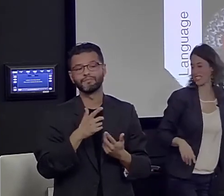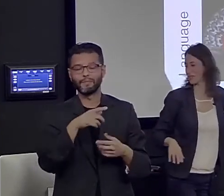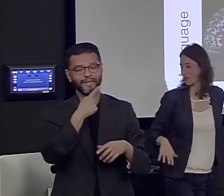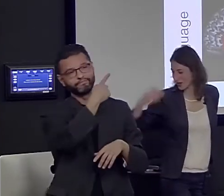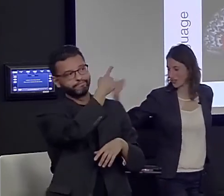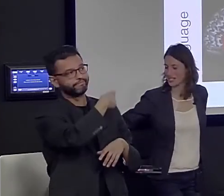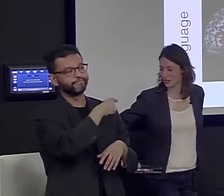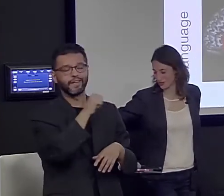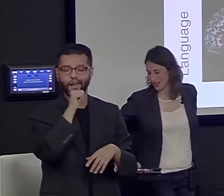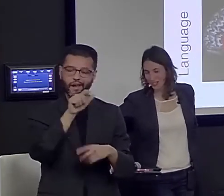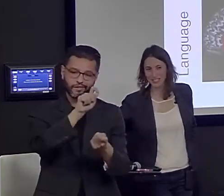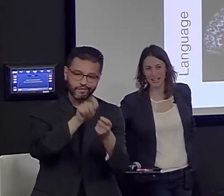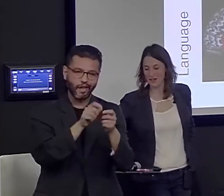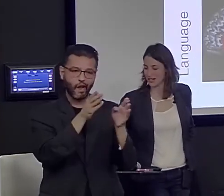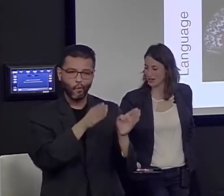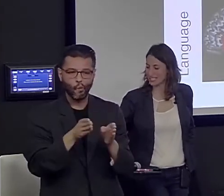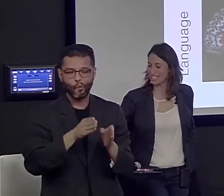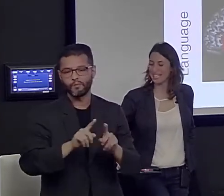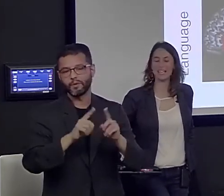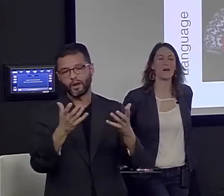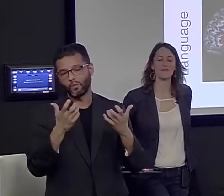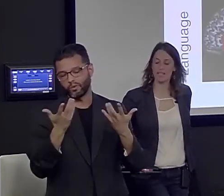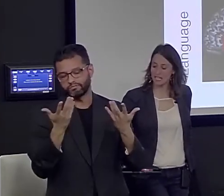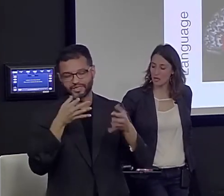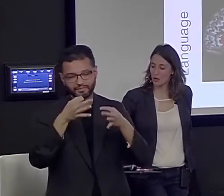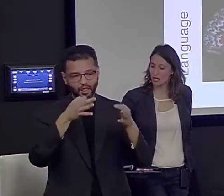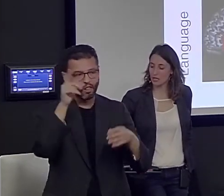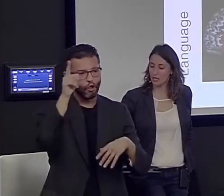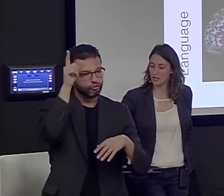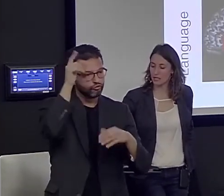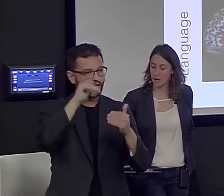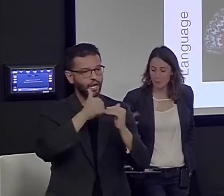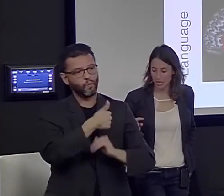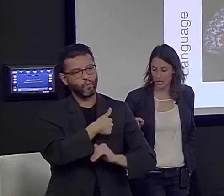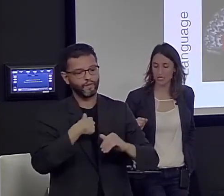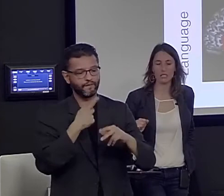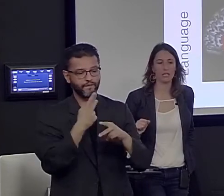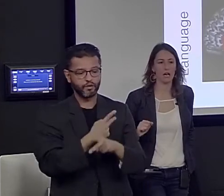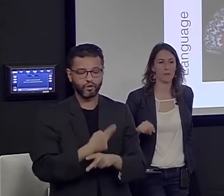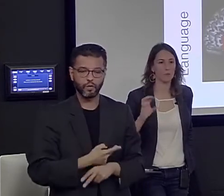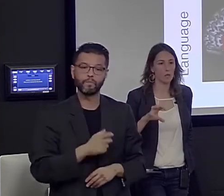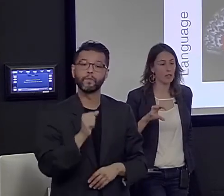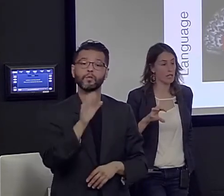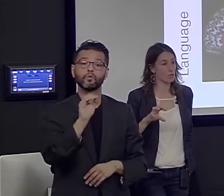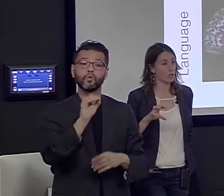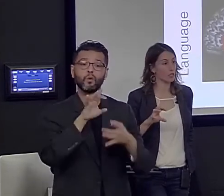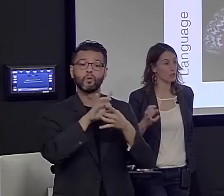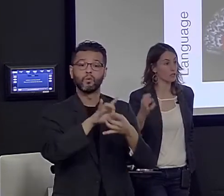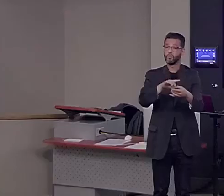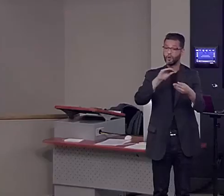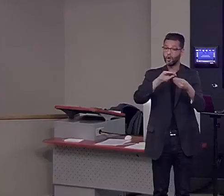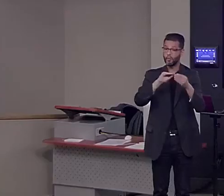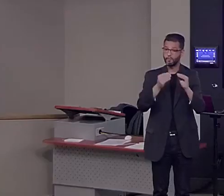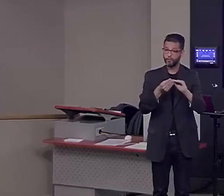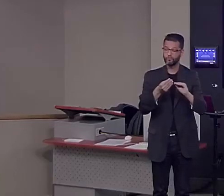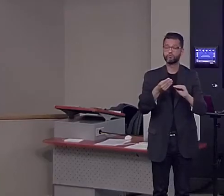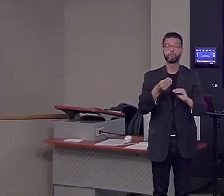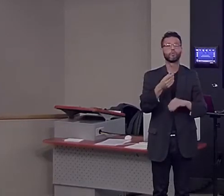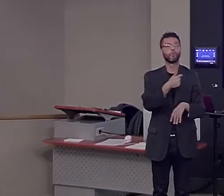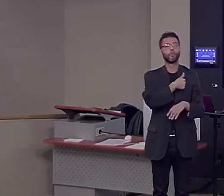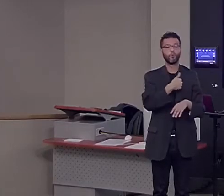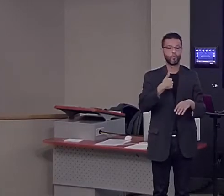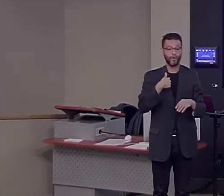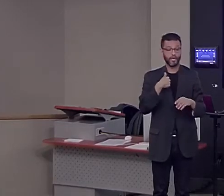that we did it, but I'll just tell you logically how it goes. So in the number case, one of the things we can do is take the